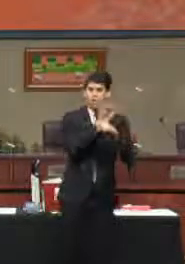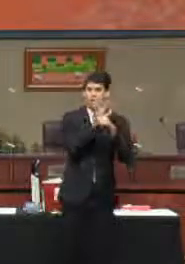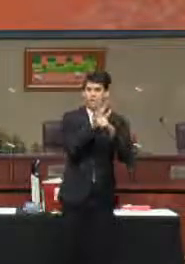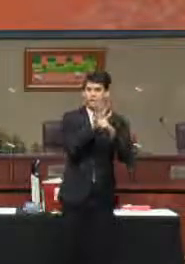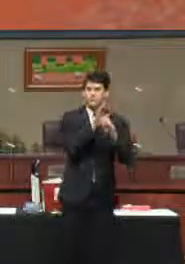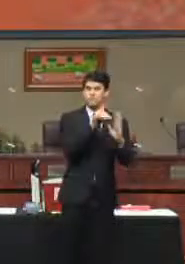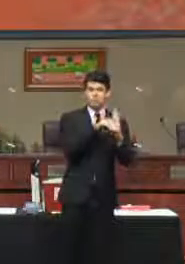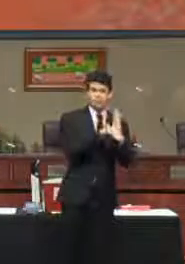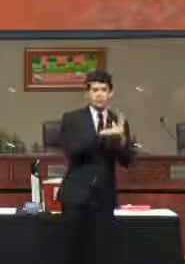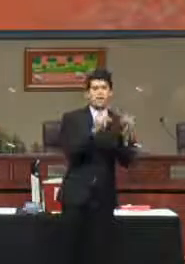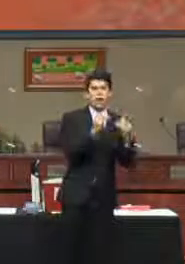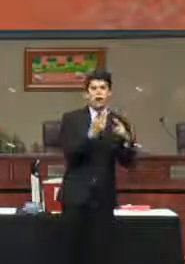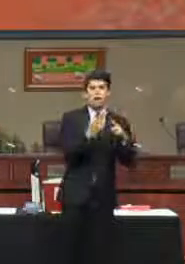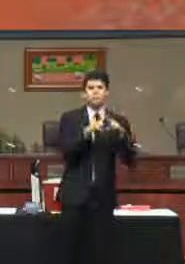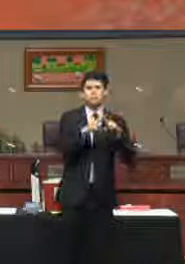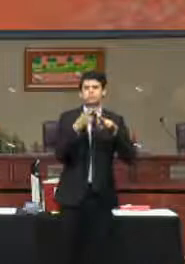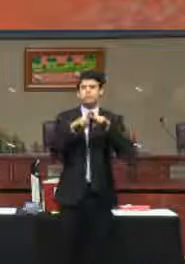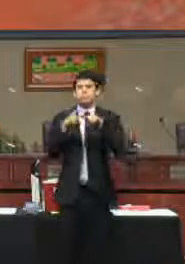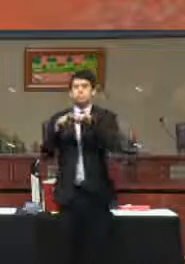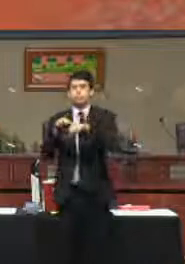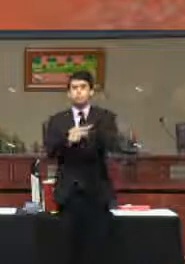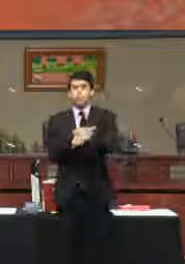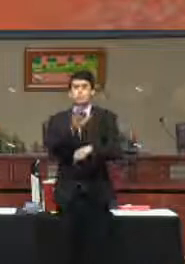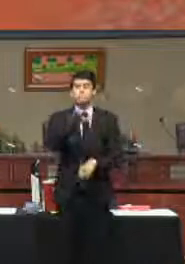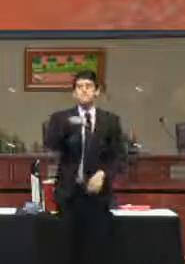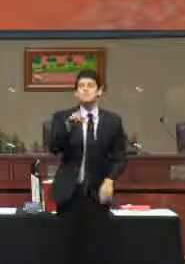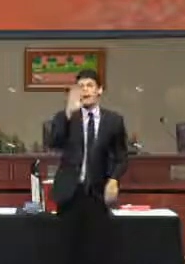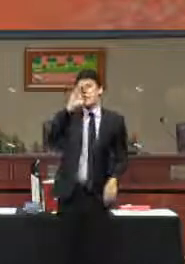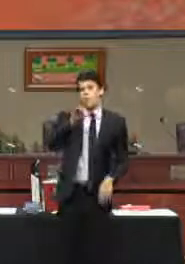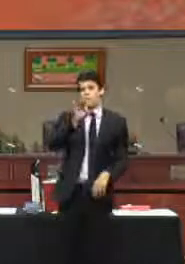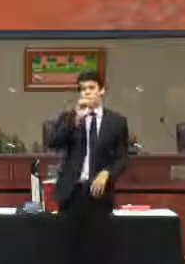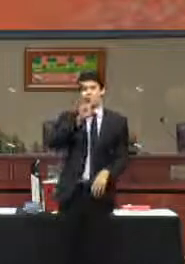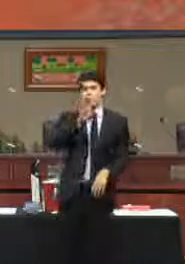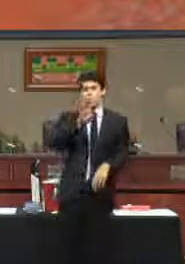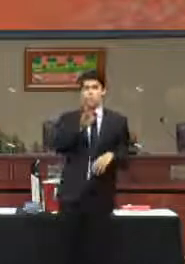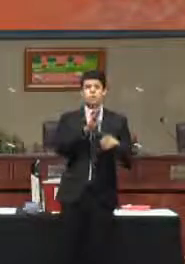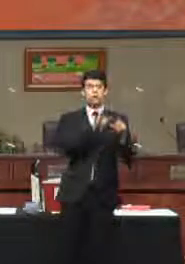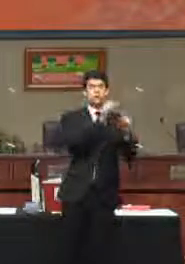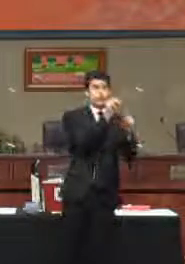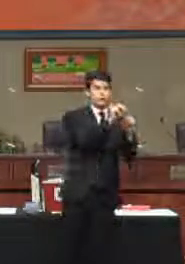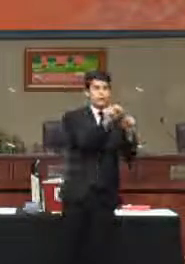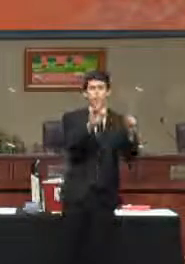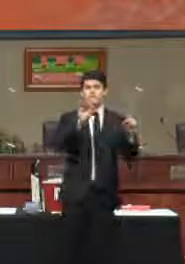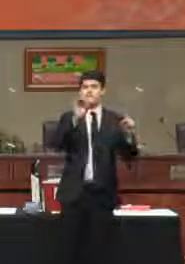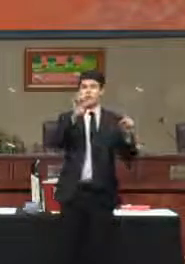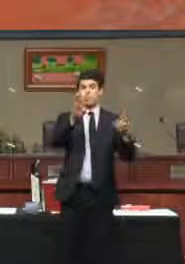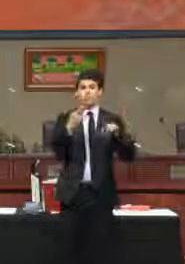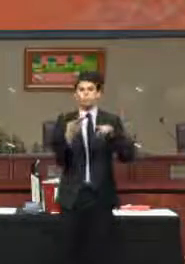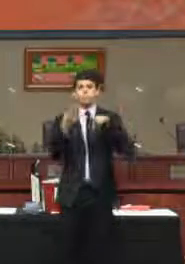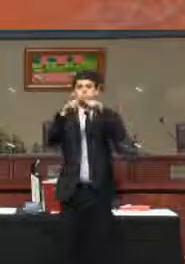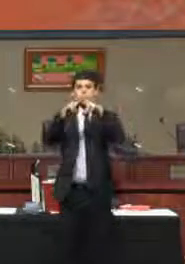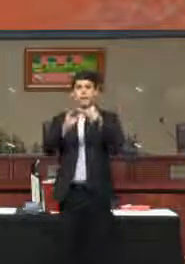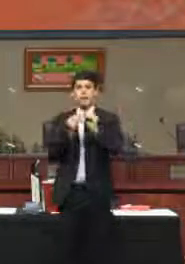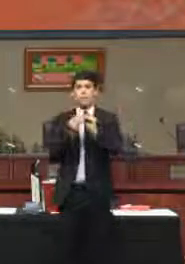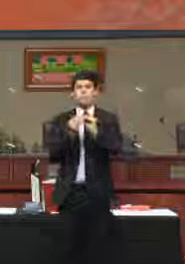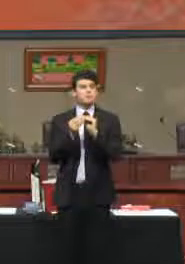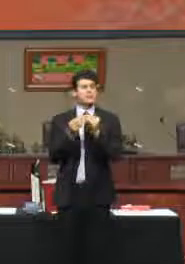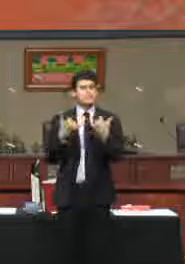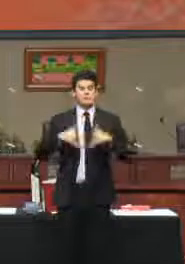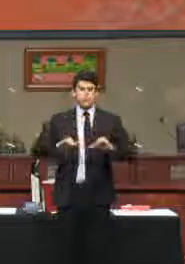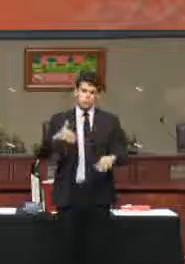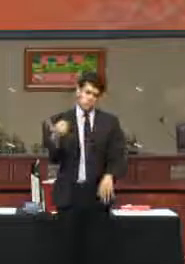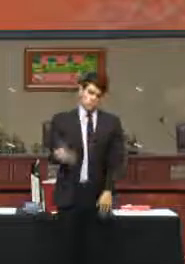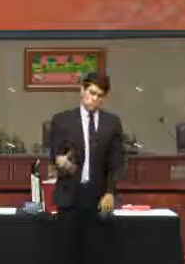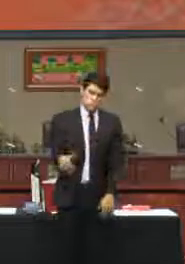I would mention that even though the February numbers rebounded compared to January, it's still the lowest that we've